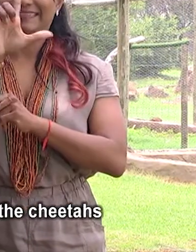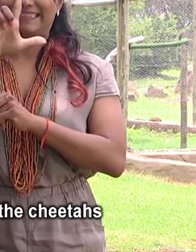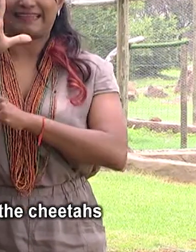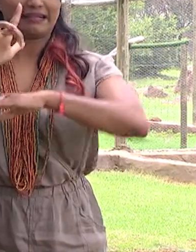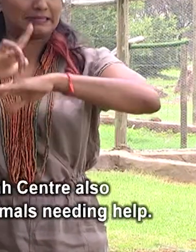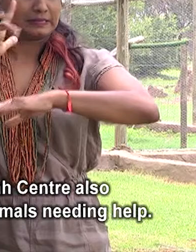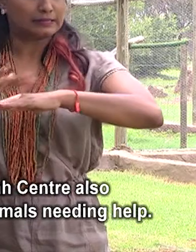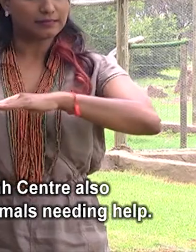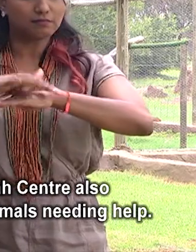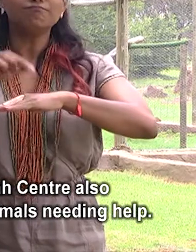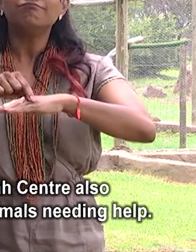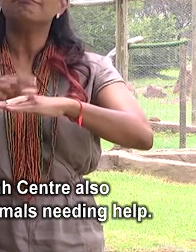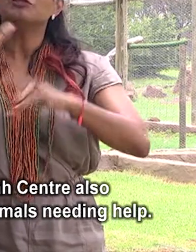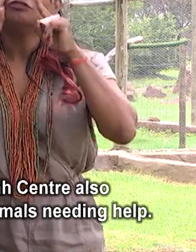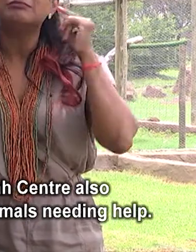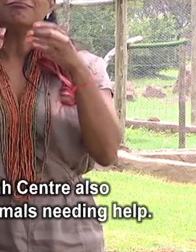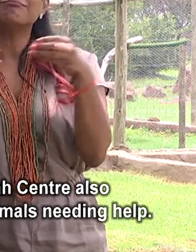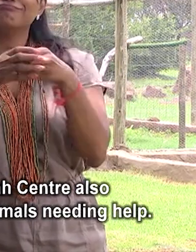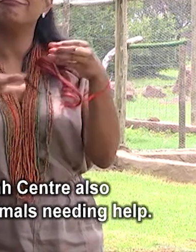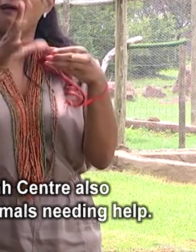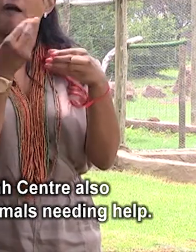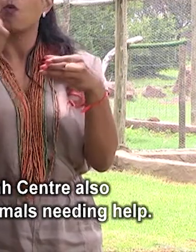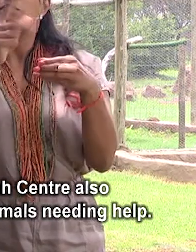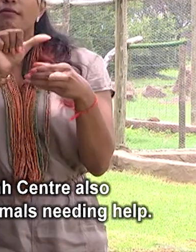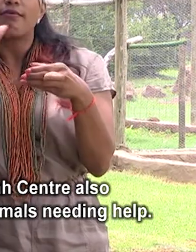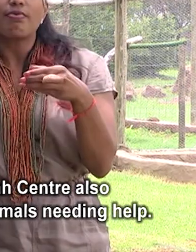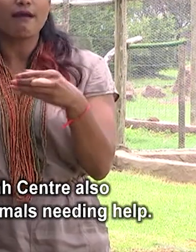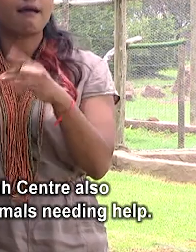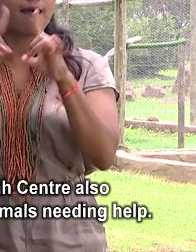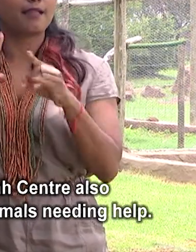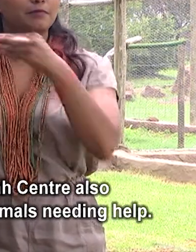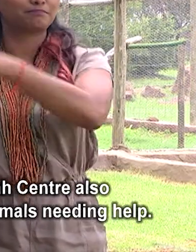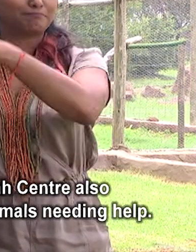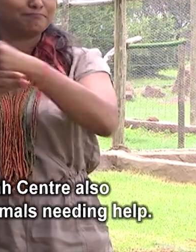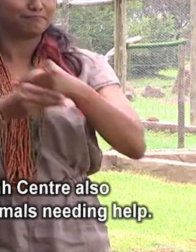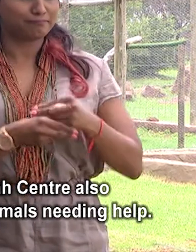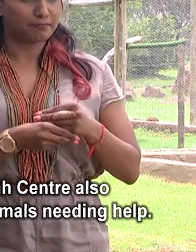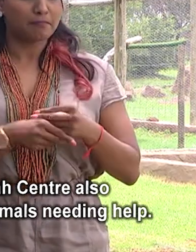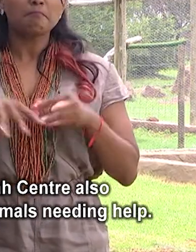In addition to the cheetahs, the Dell Cheetah Centre also looks after other animals needing help.